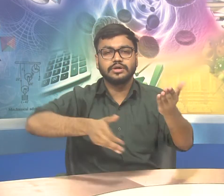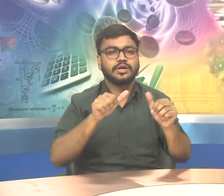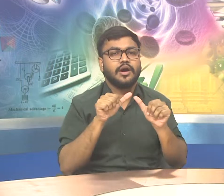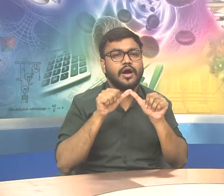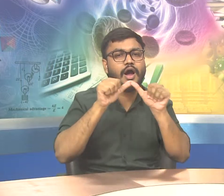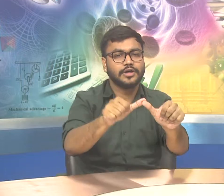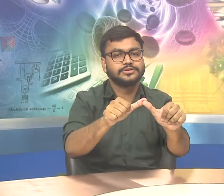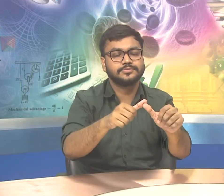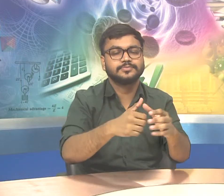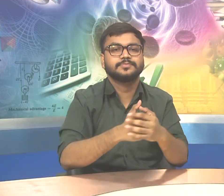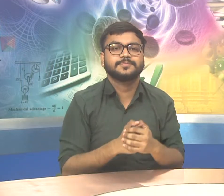displacement.